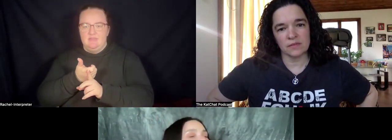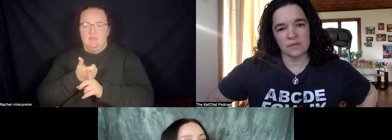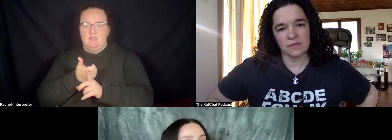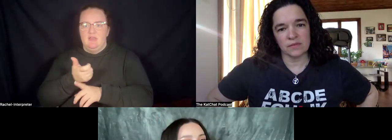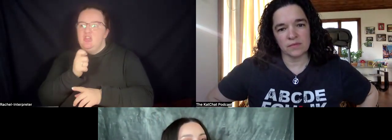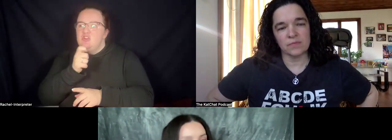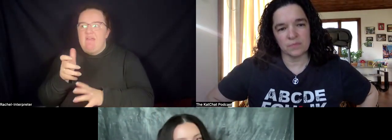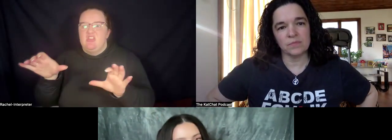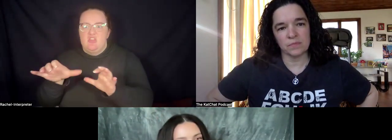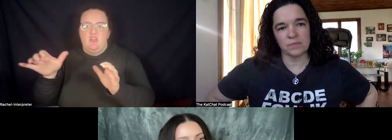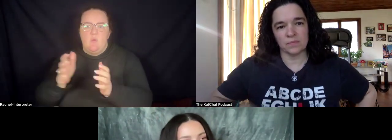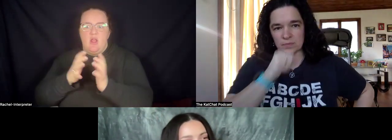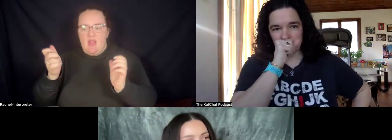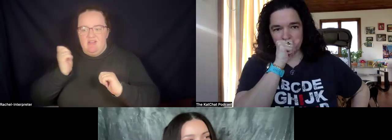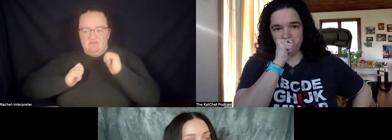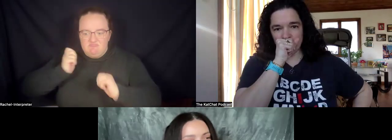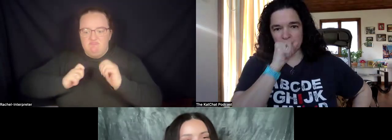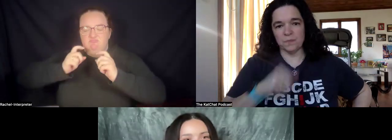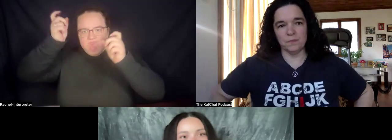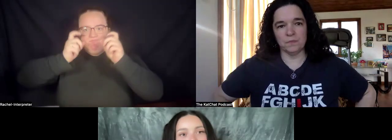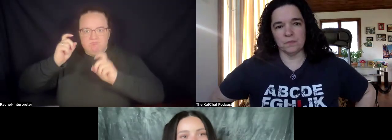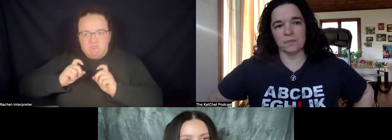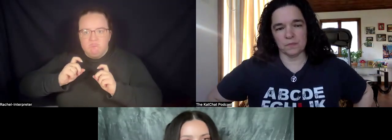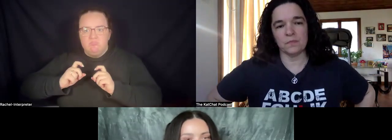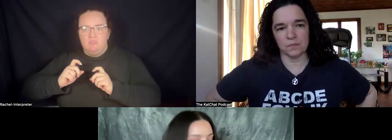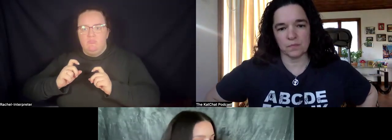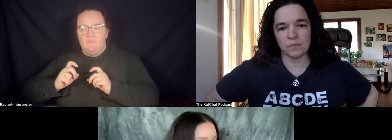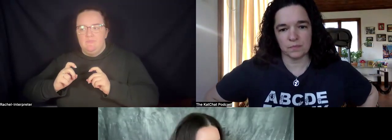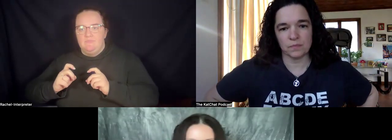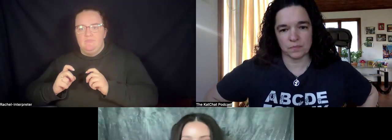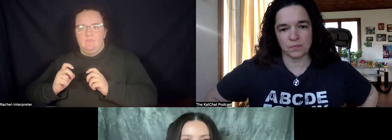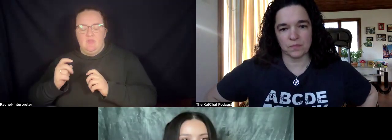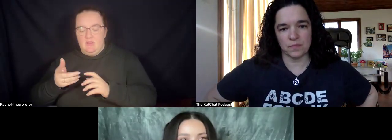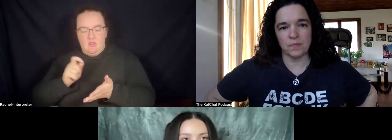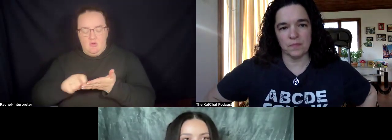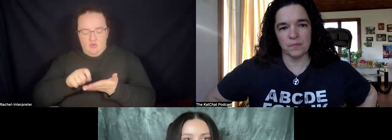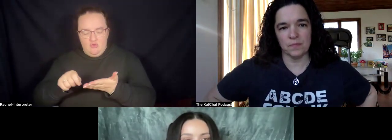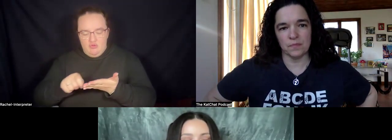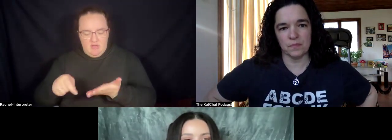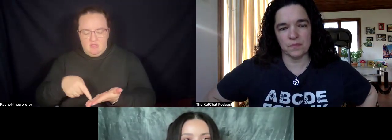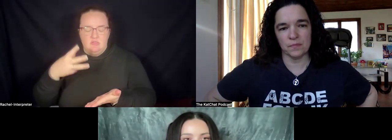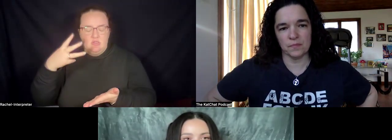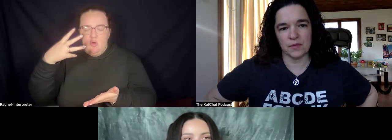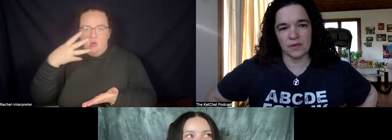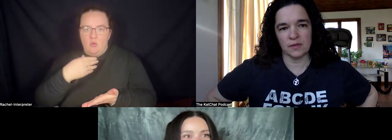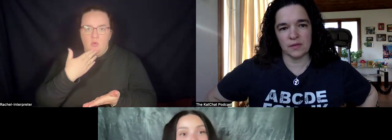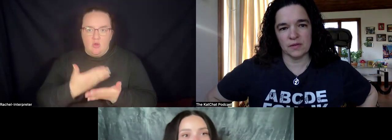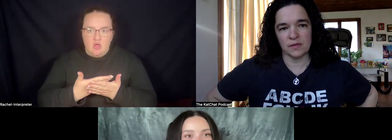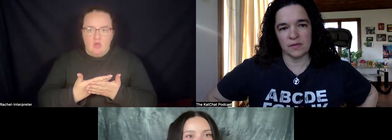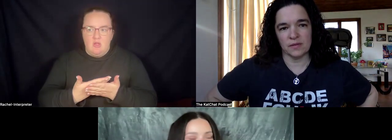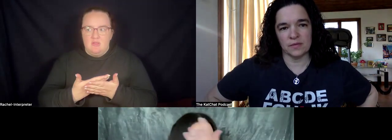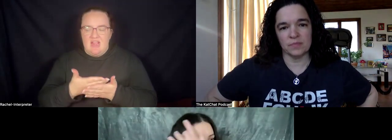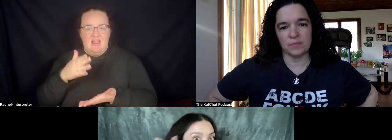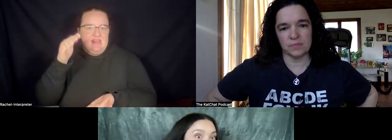do anything further. You don't have to lift the words off the page because they're written in such a way that less is